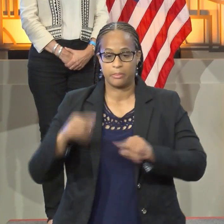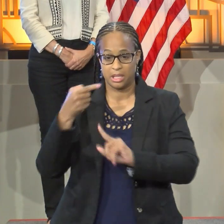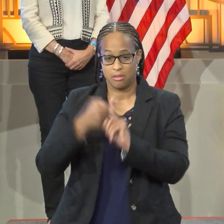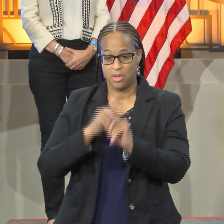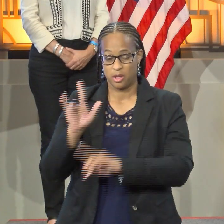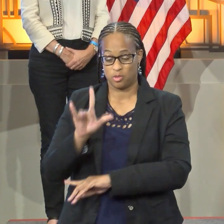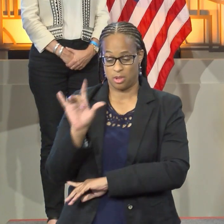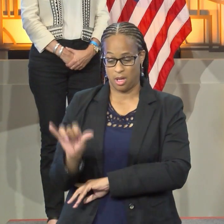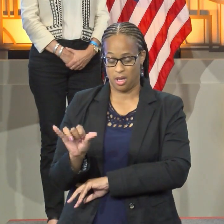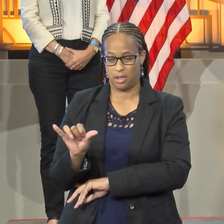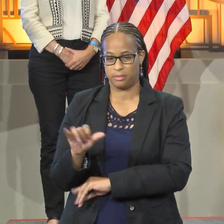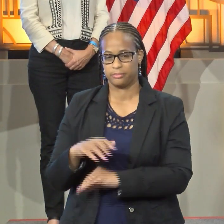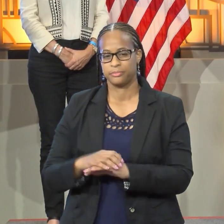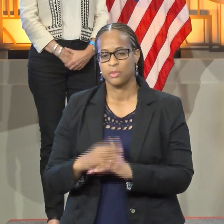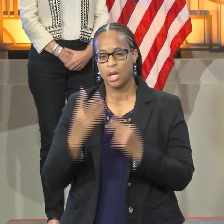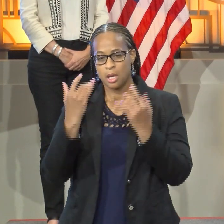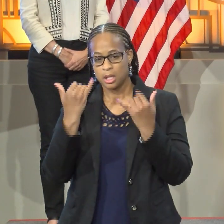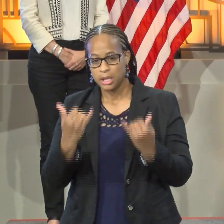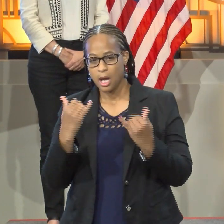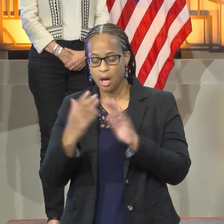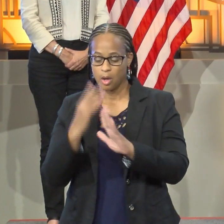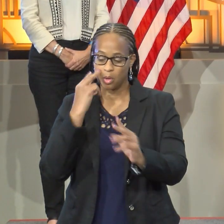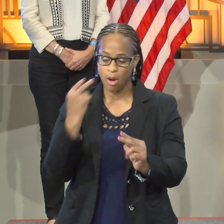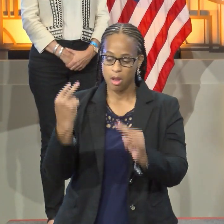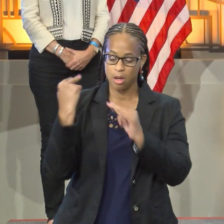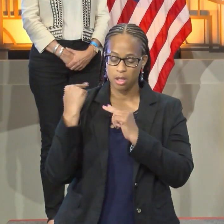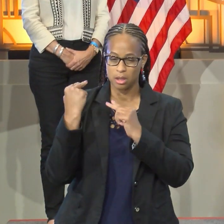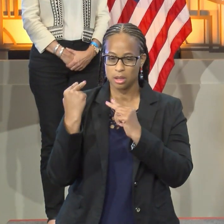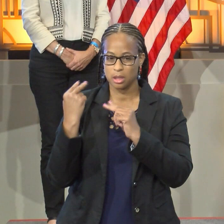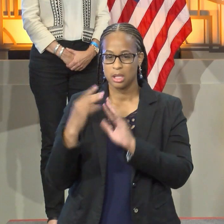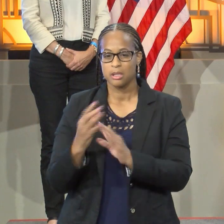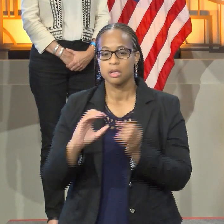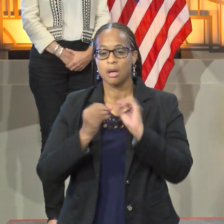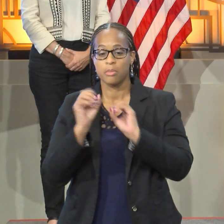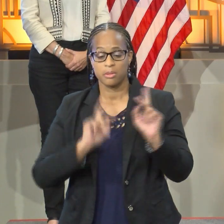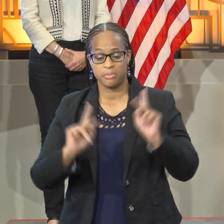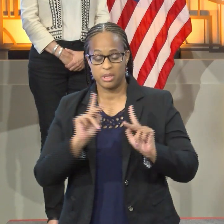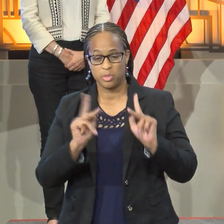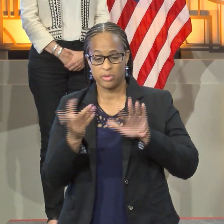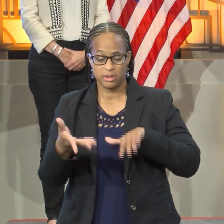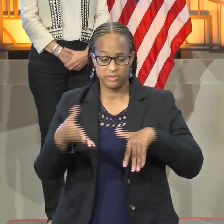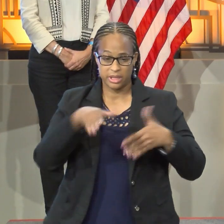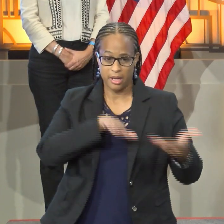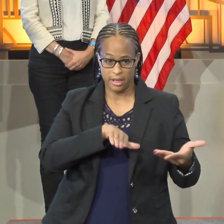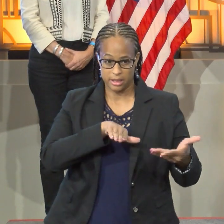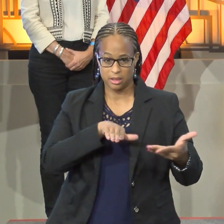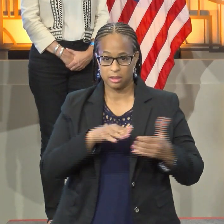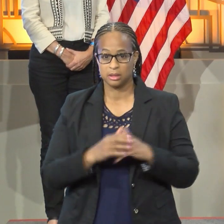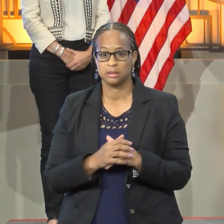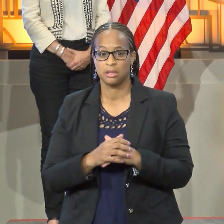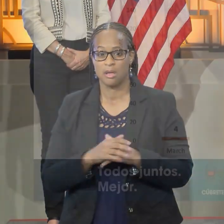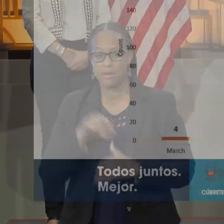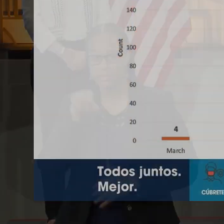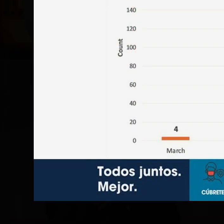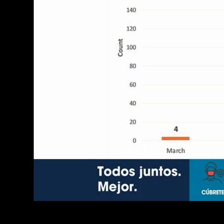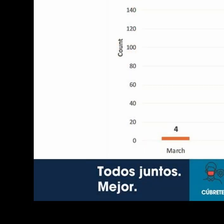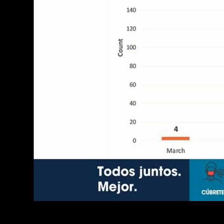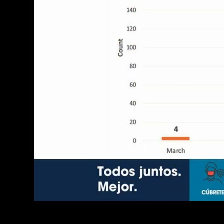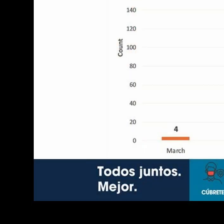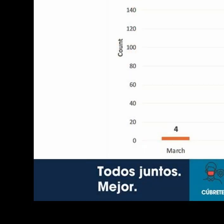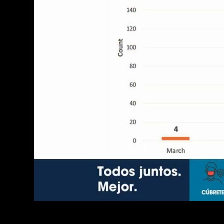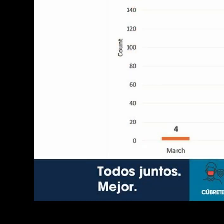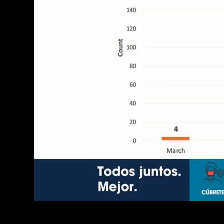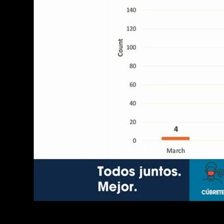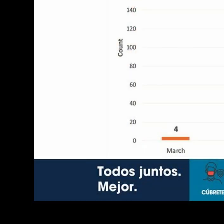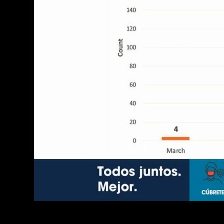July. Now take a look at the number of people who have died within our city. And on this particular chart, you can